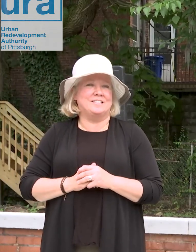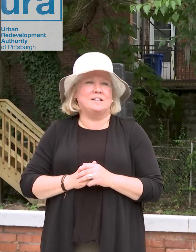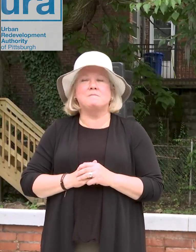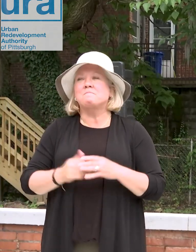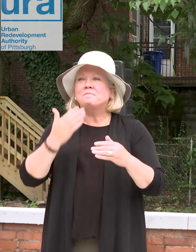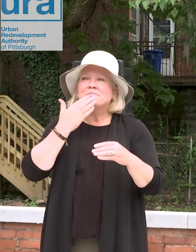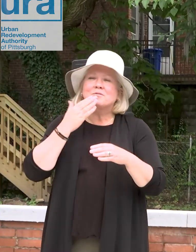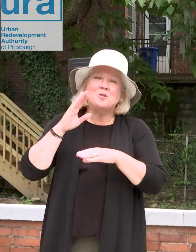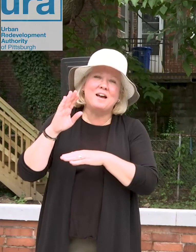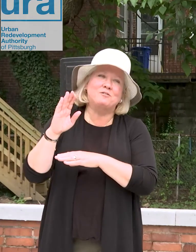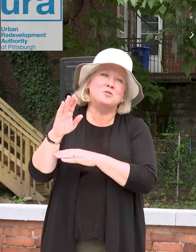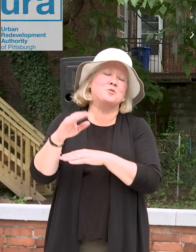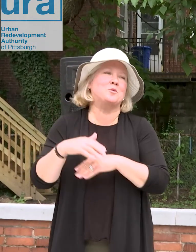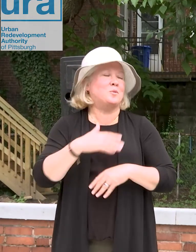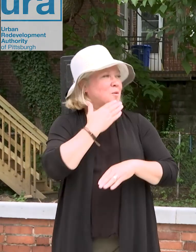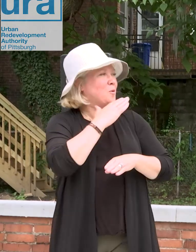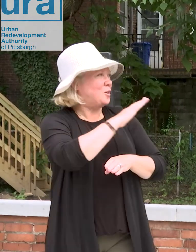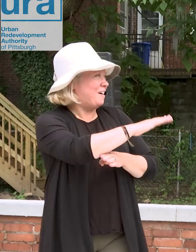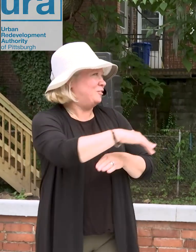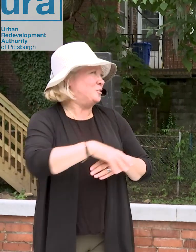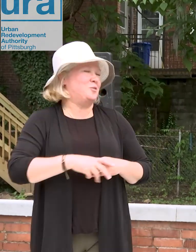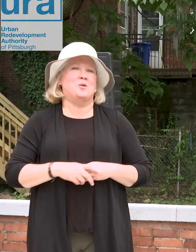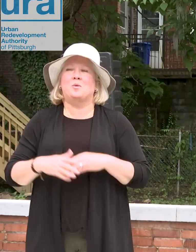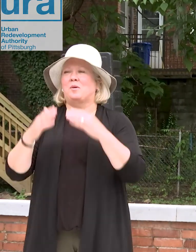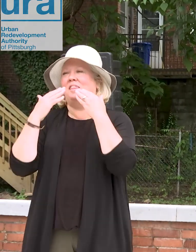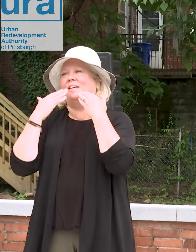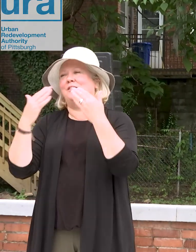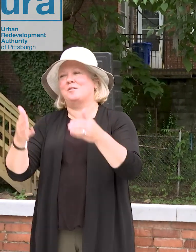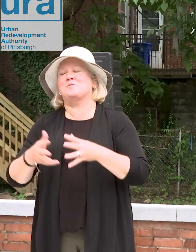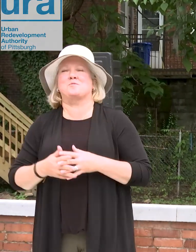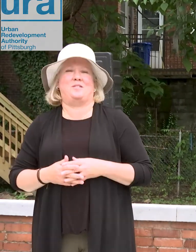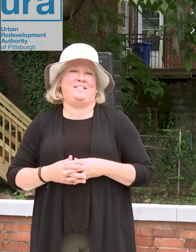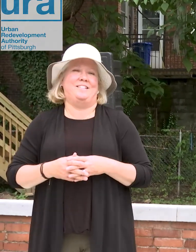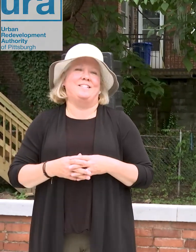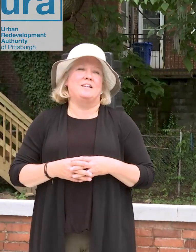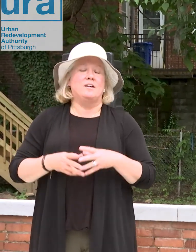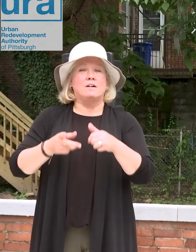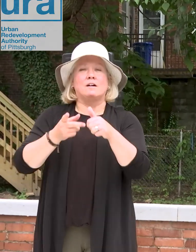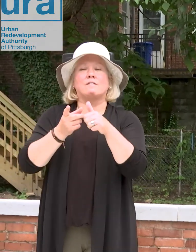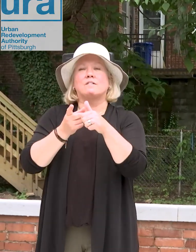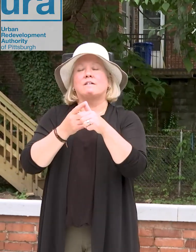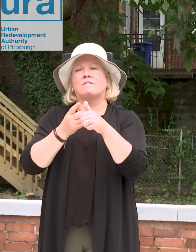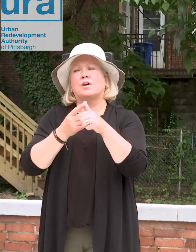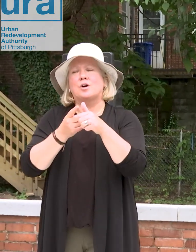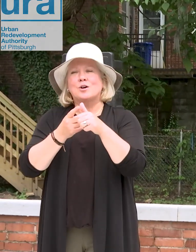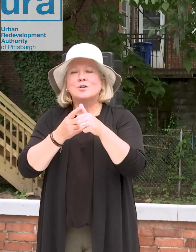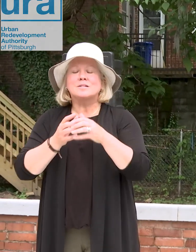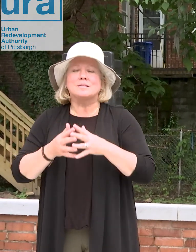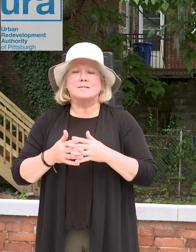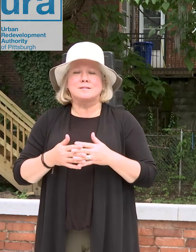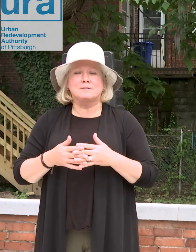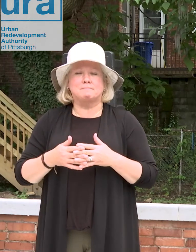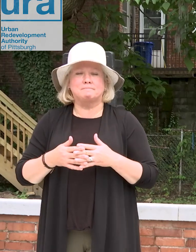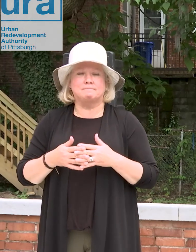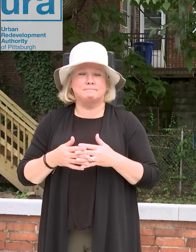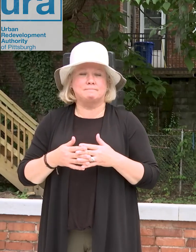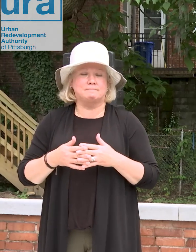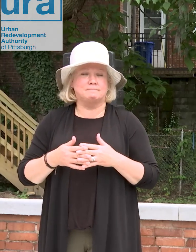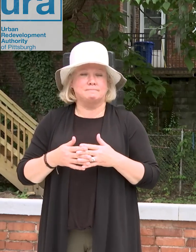Good afternoon, everyone. Good afternoon. Thank you. First, I want to certainly say